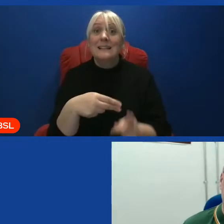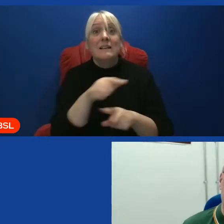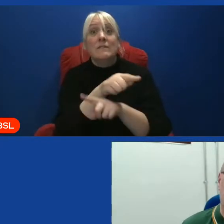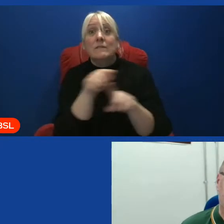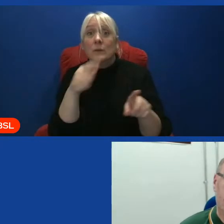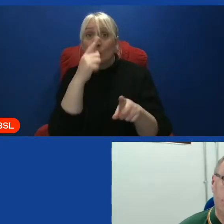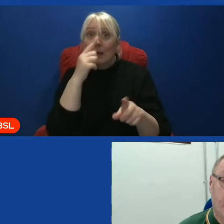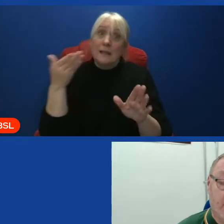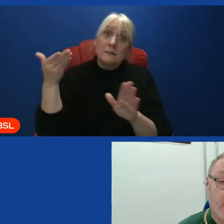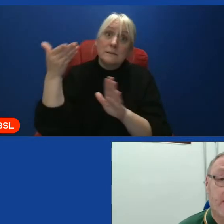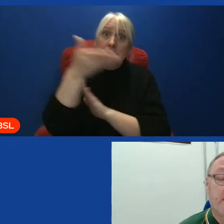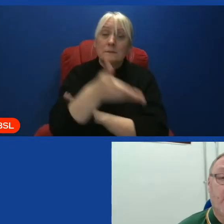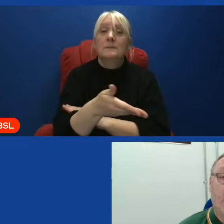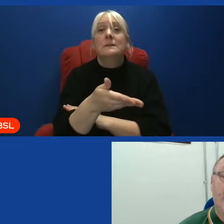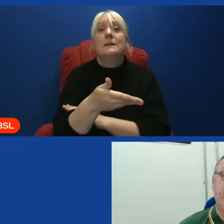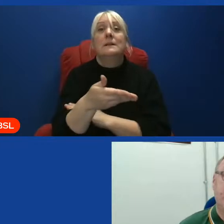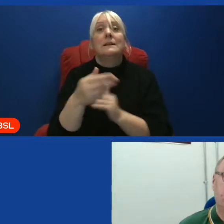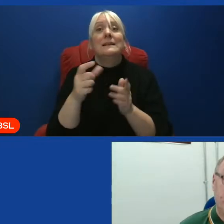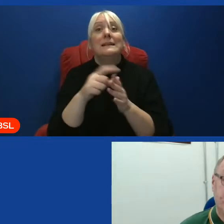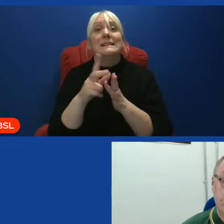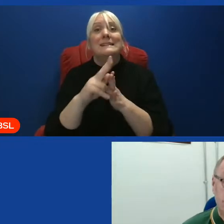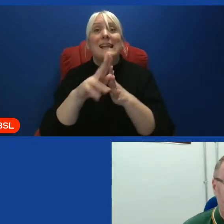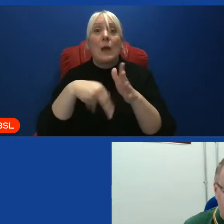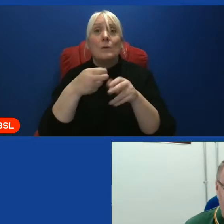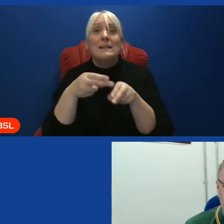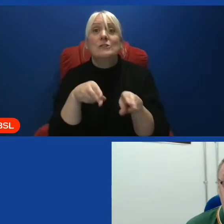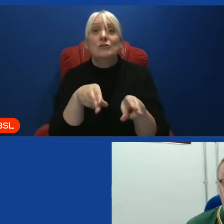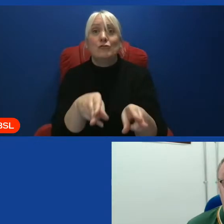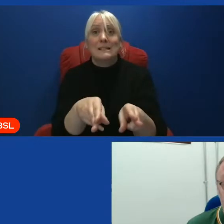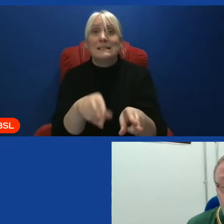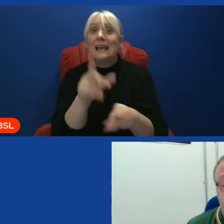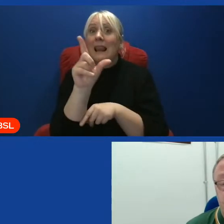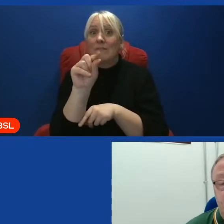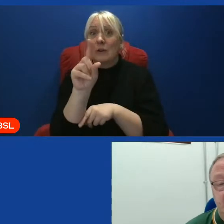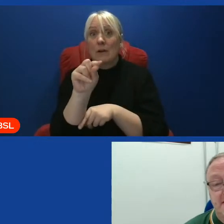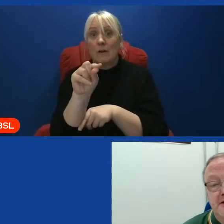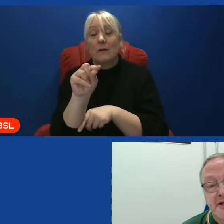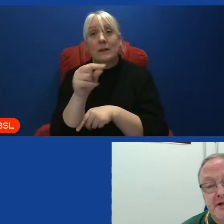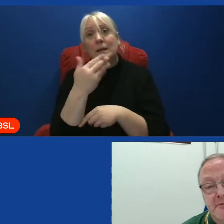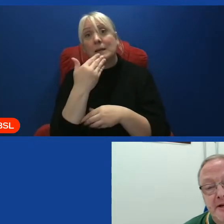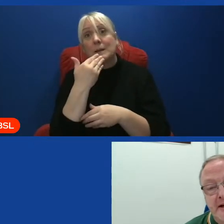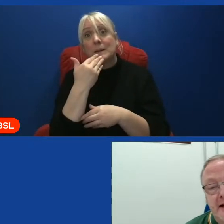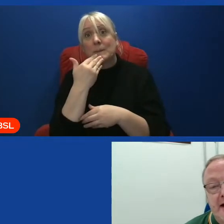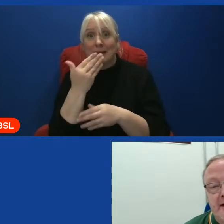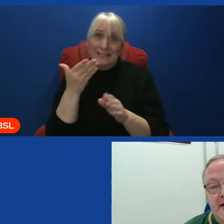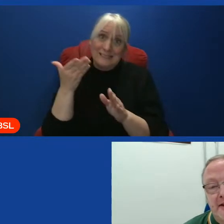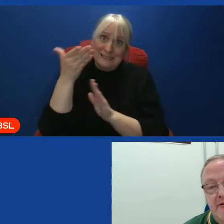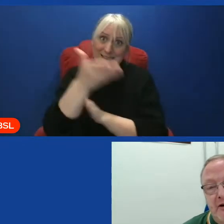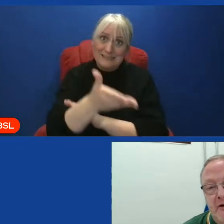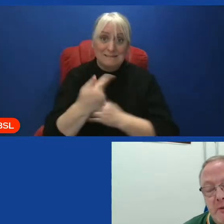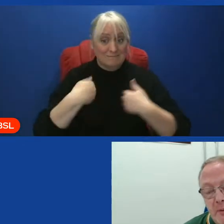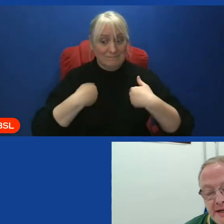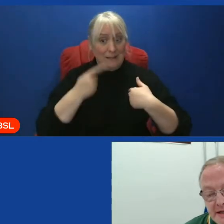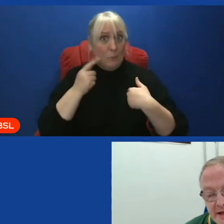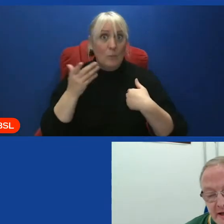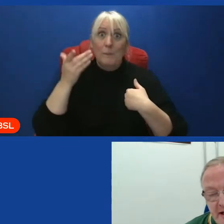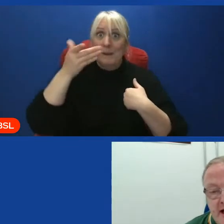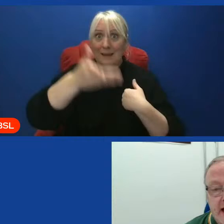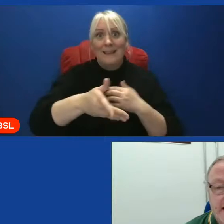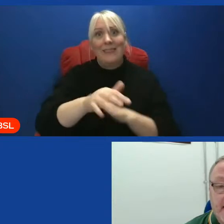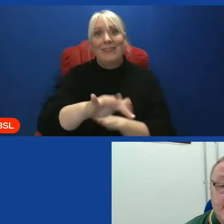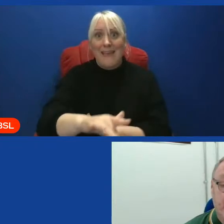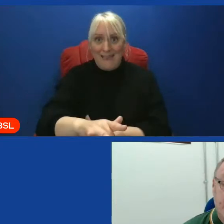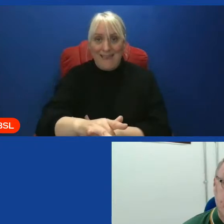Downing Street for 11 o'clock on Wednesday, please do so. I will be there, so hopefully, Mary, I'll see you there on